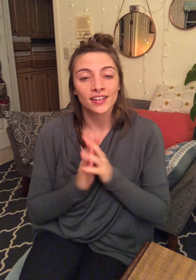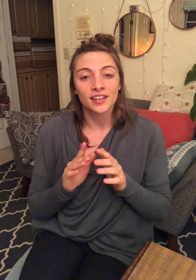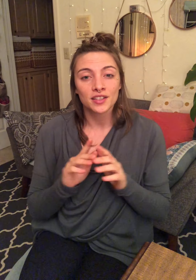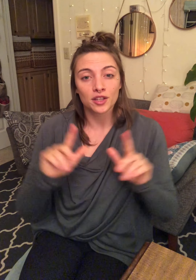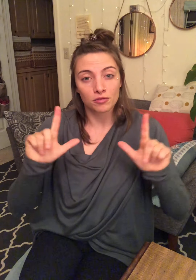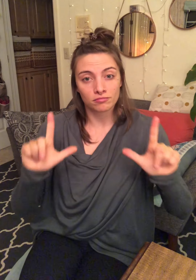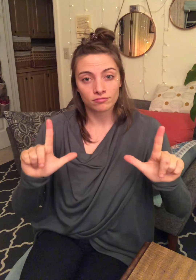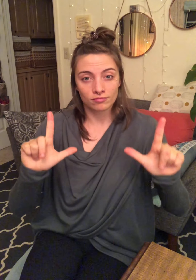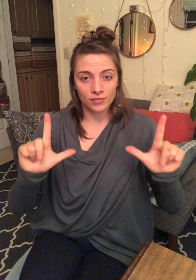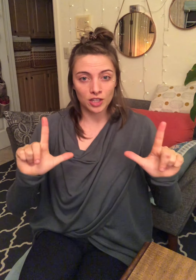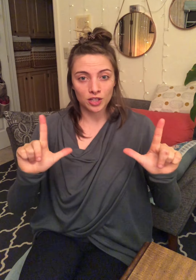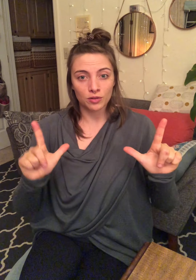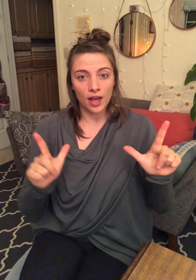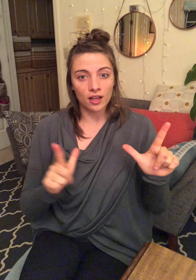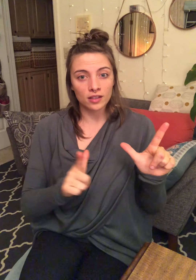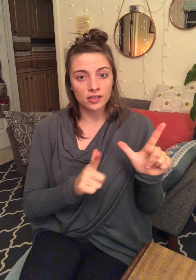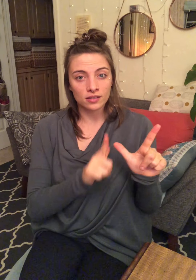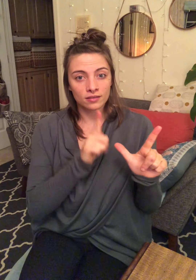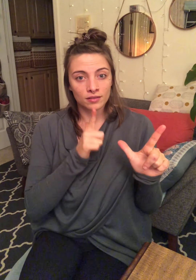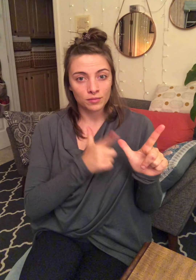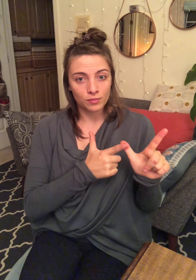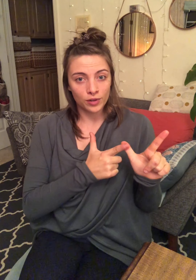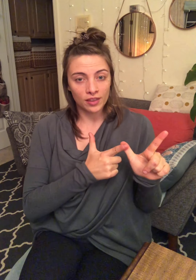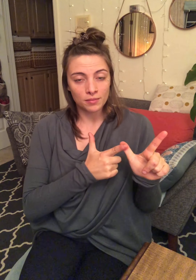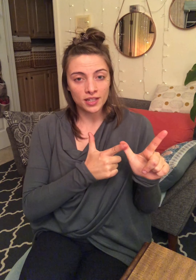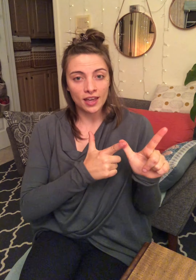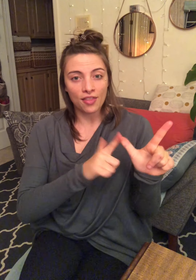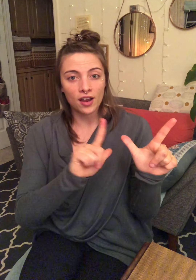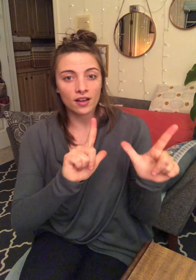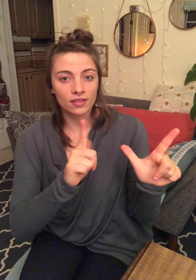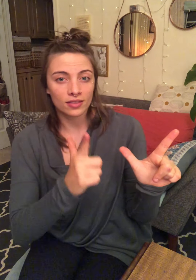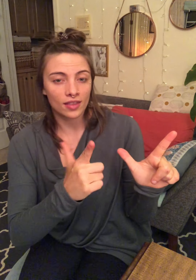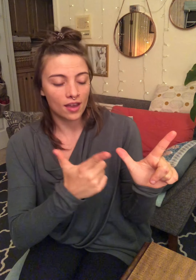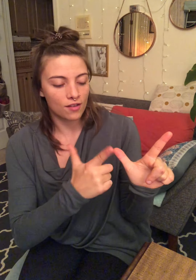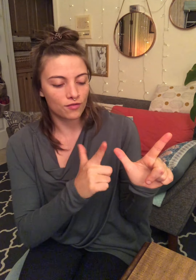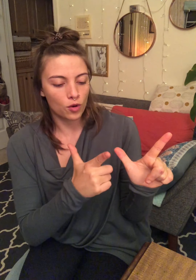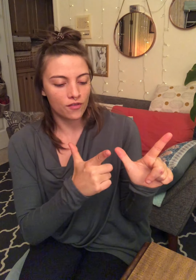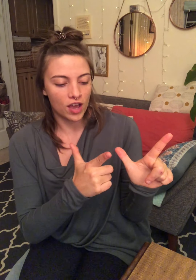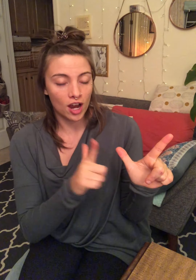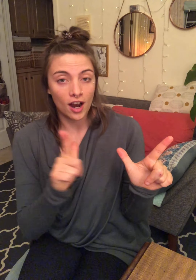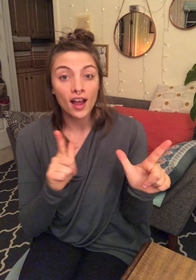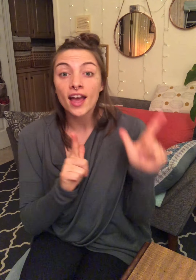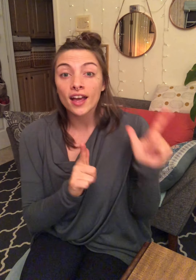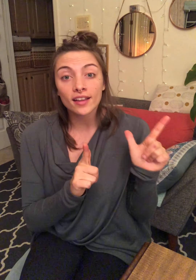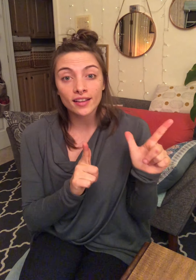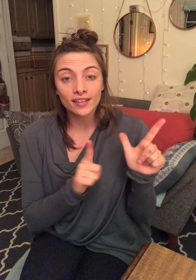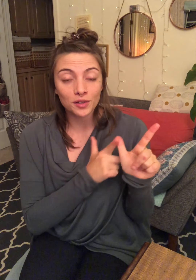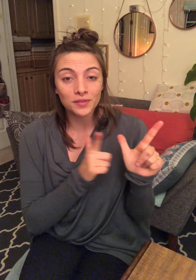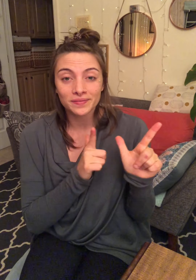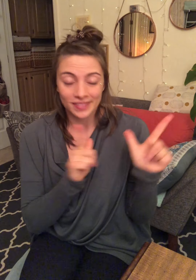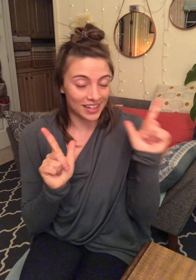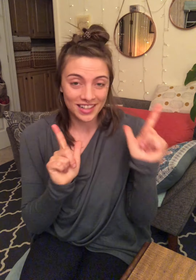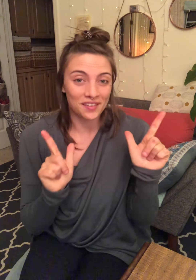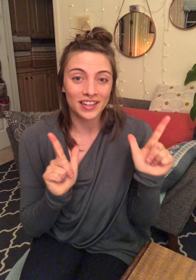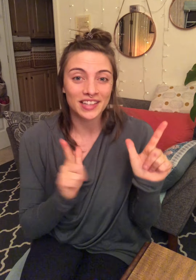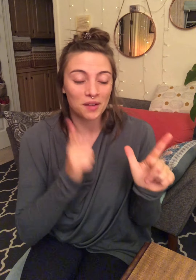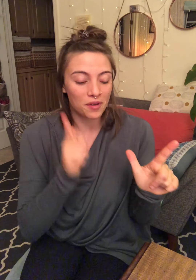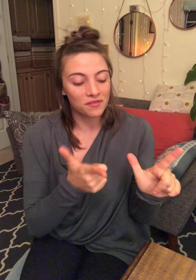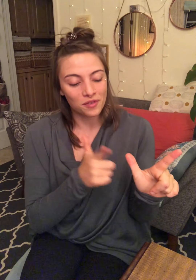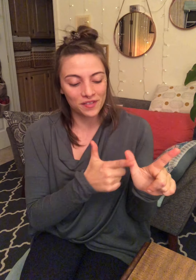So these 2 L's, bring them together, the forefinger. Ooh, I just got really excited, but forefinger